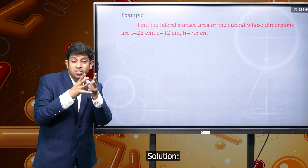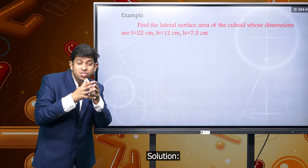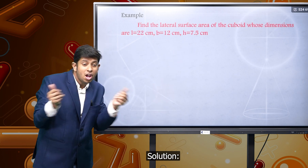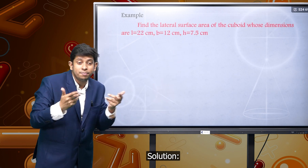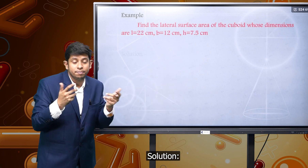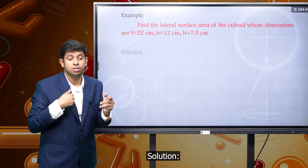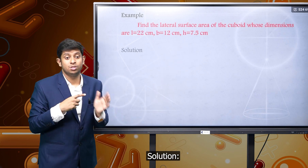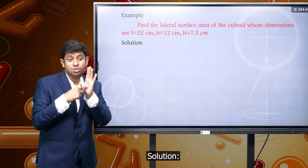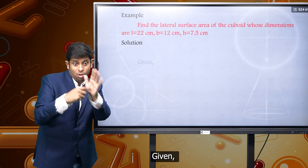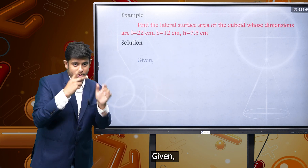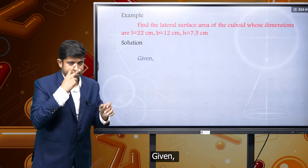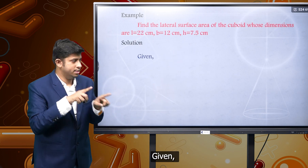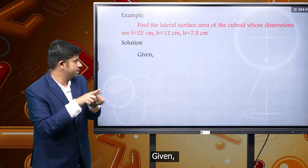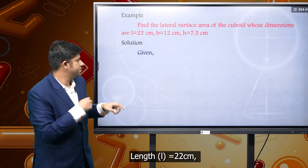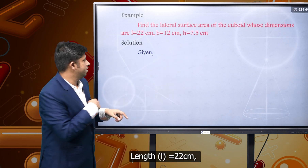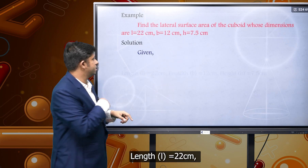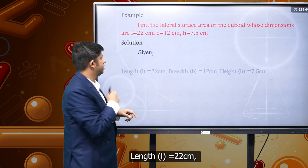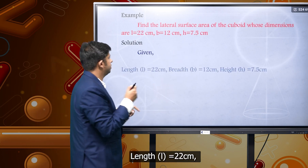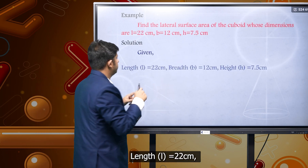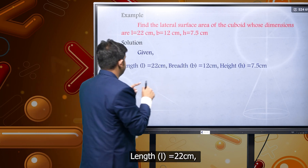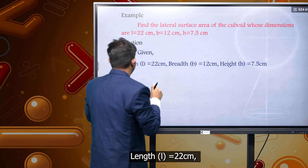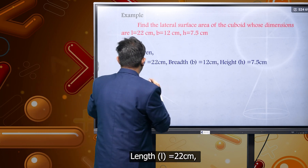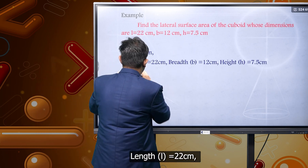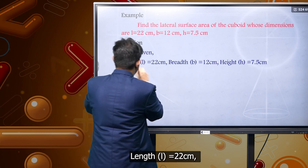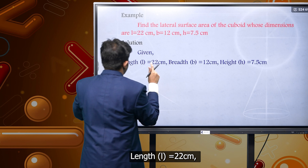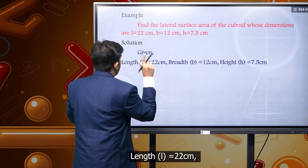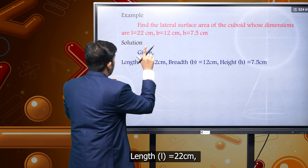Solution. Given length L is equal to 22 cm,